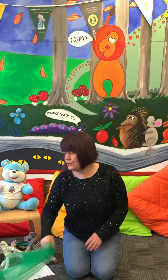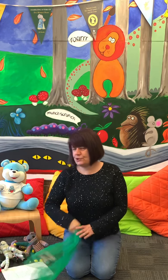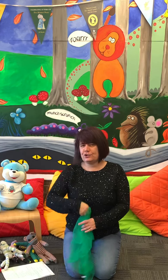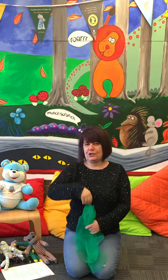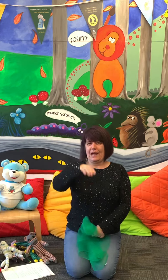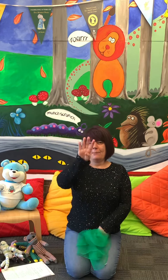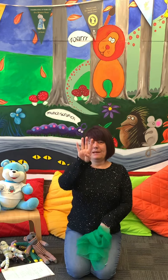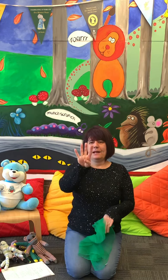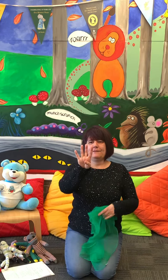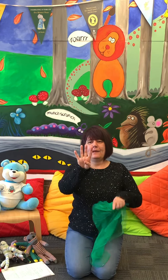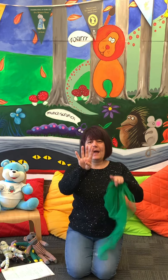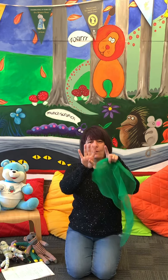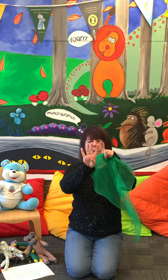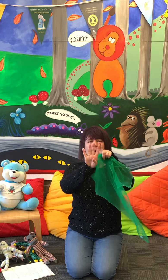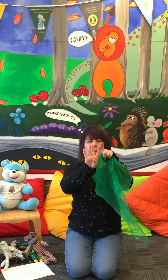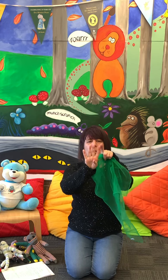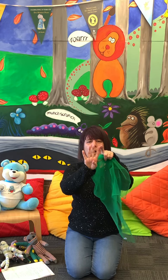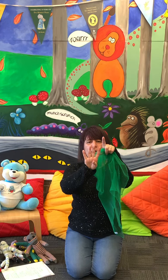Whoosh! How many left now?